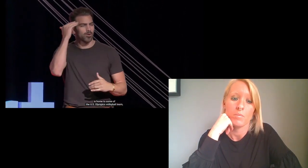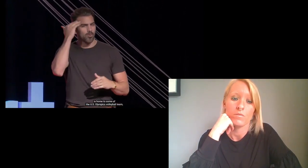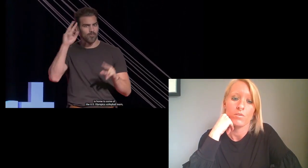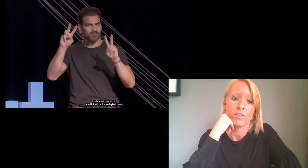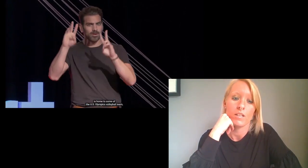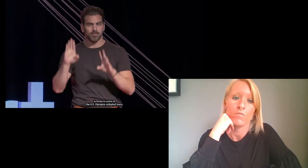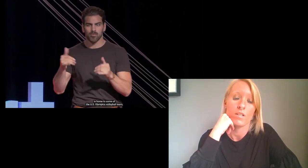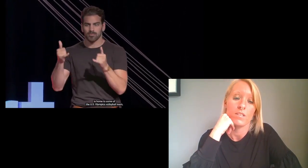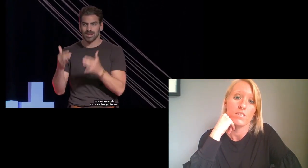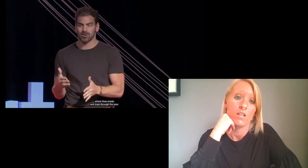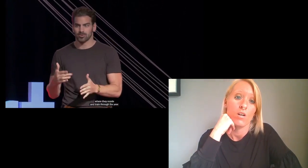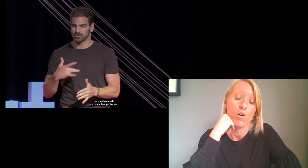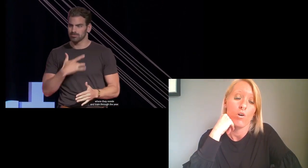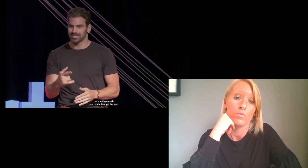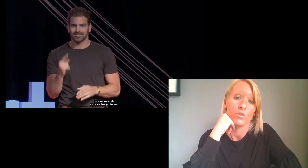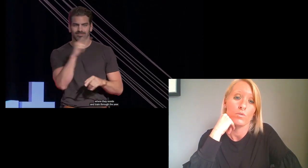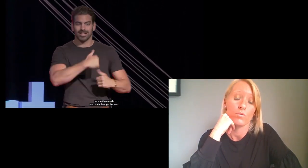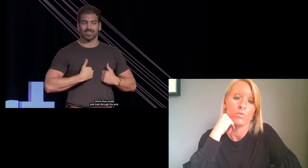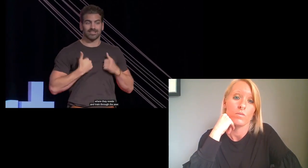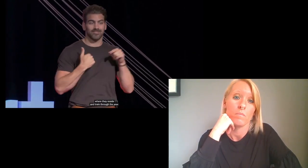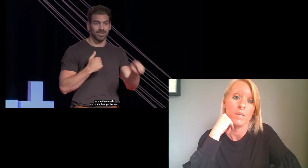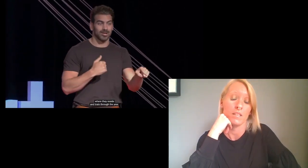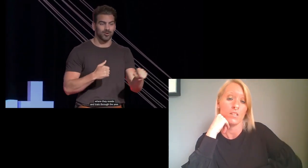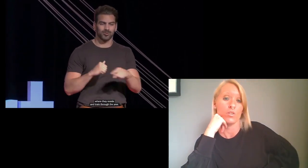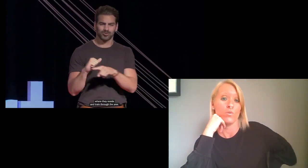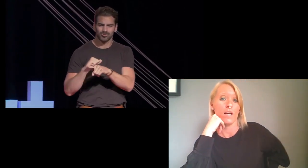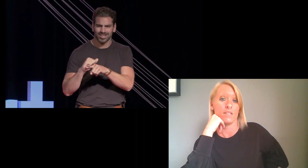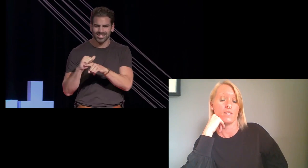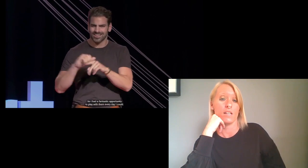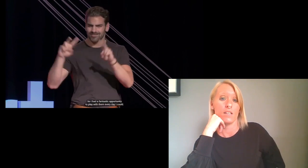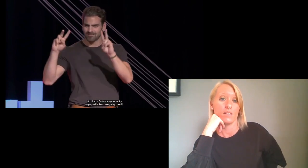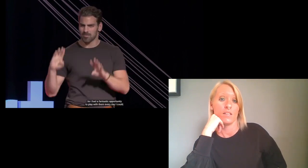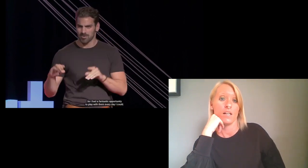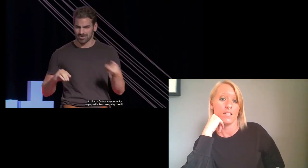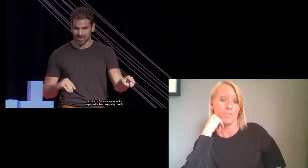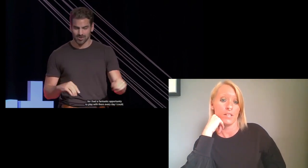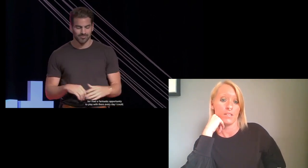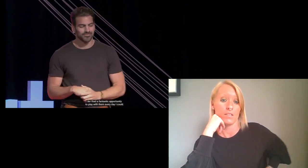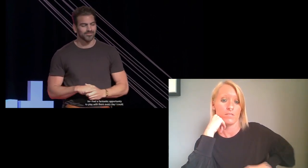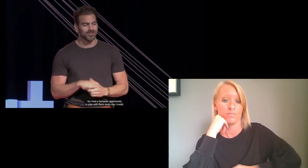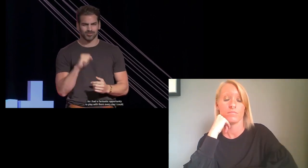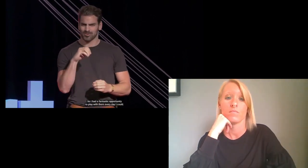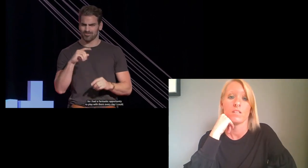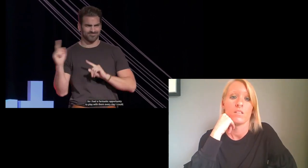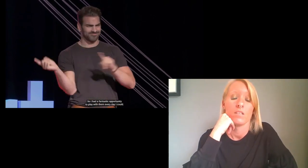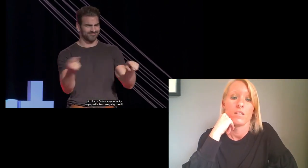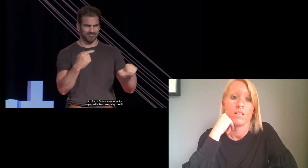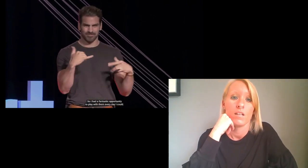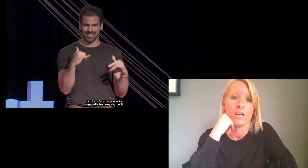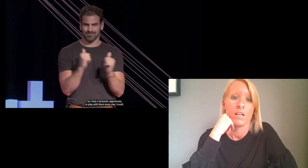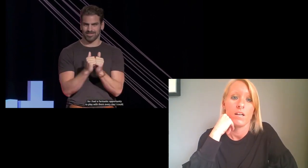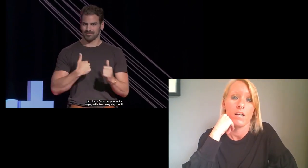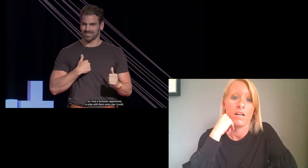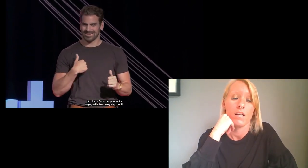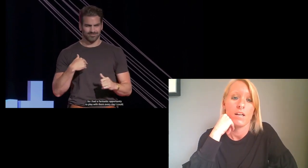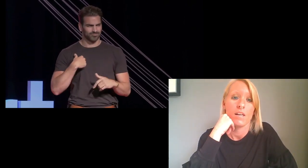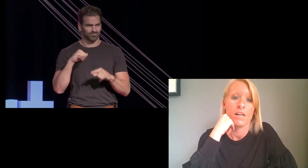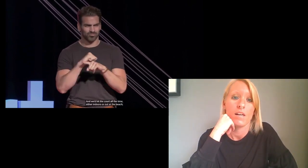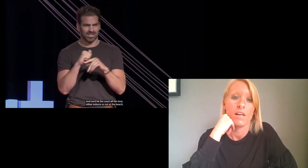me, Naples, Florida was home to many US Olympians.